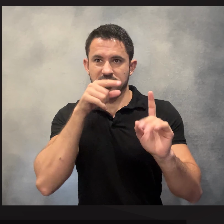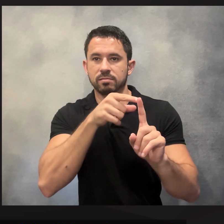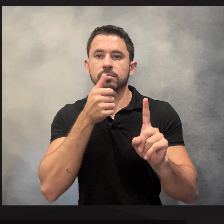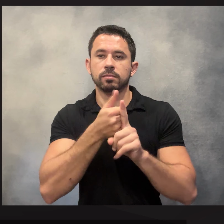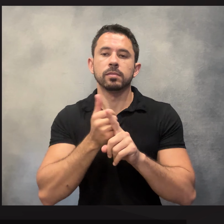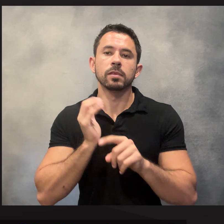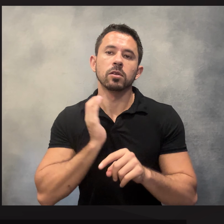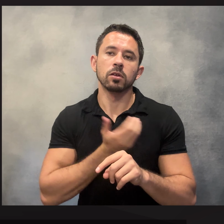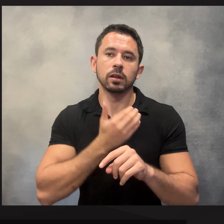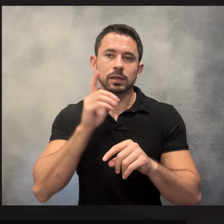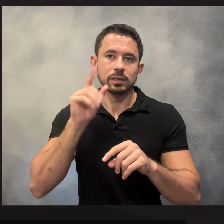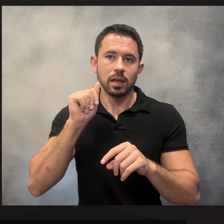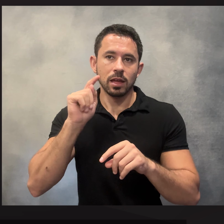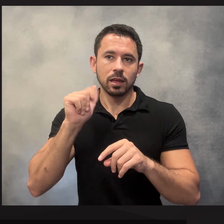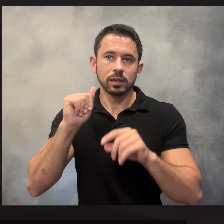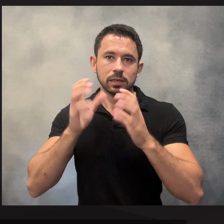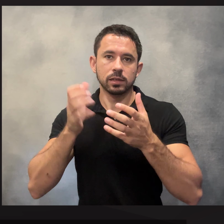want.